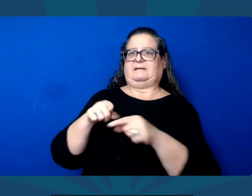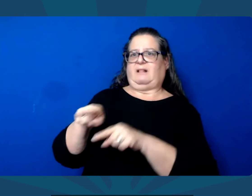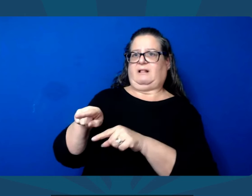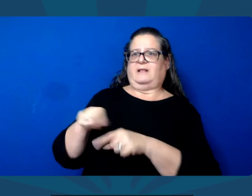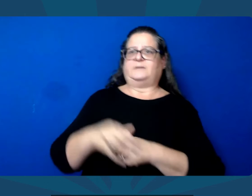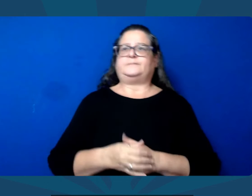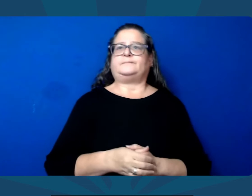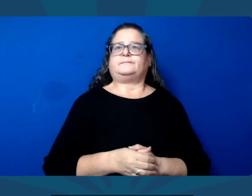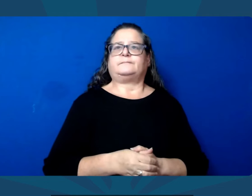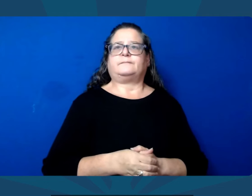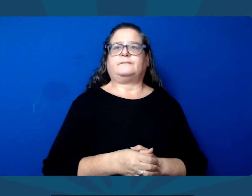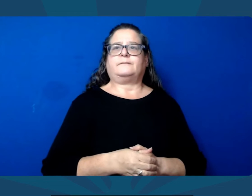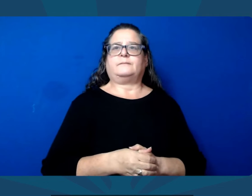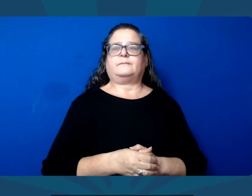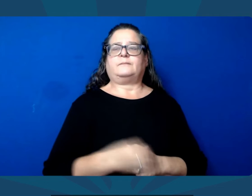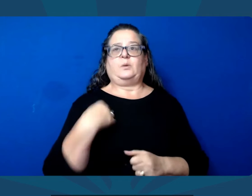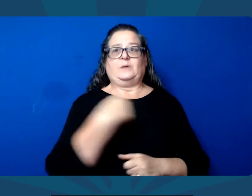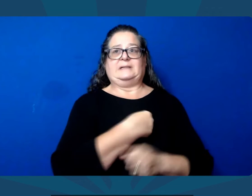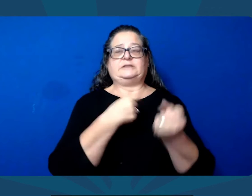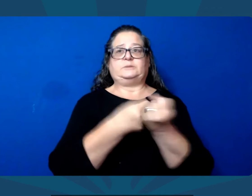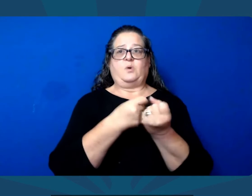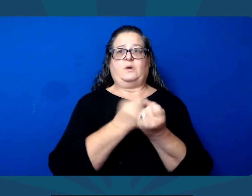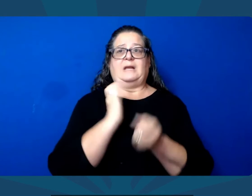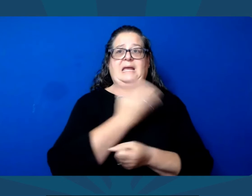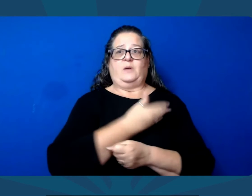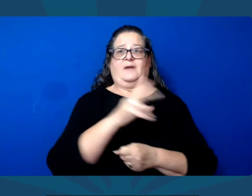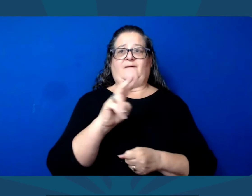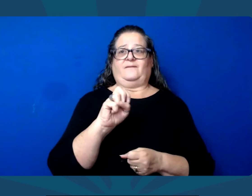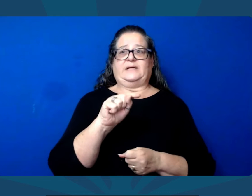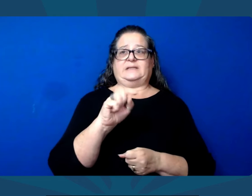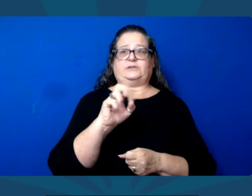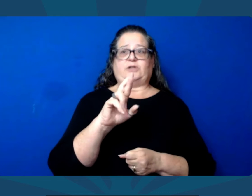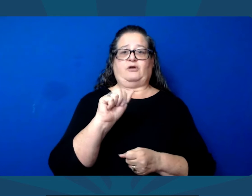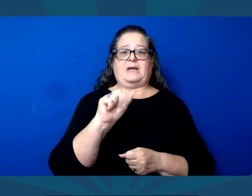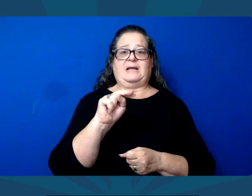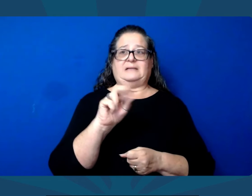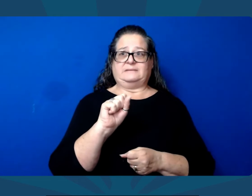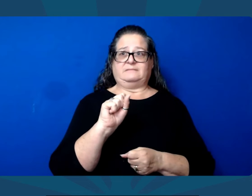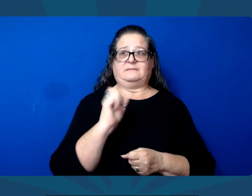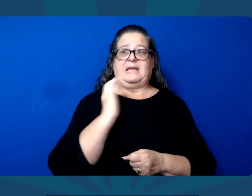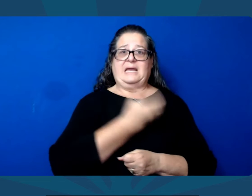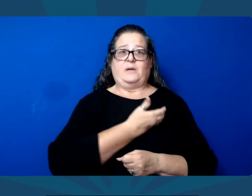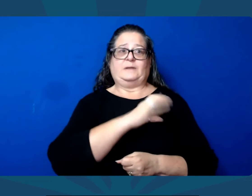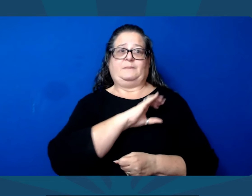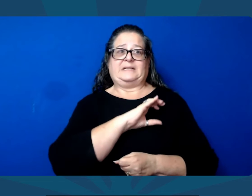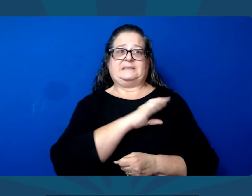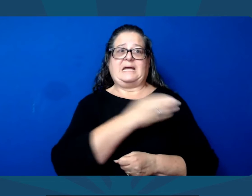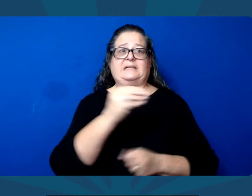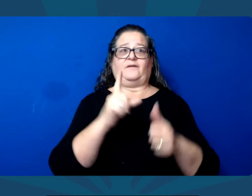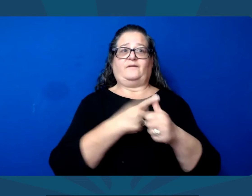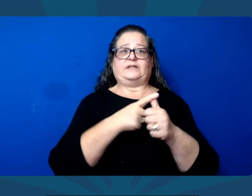media and liberal special interests. We support our veterans,